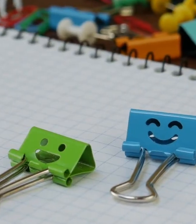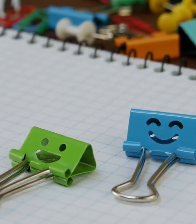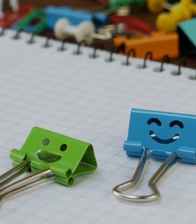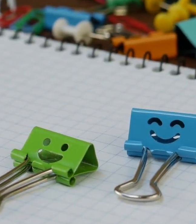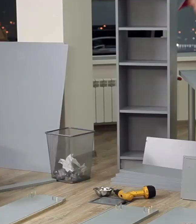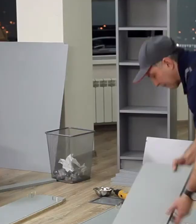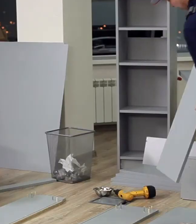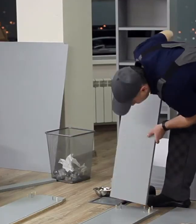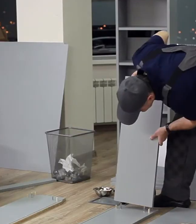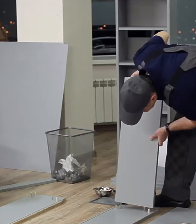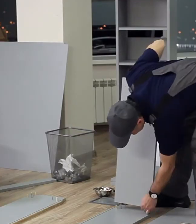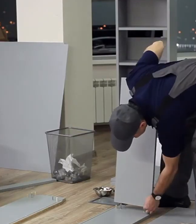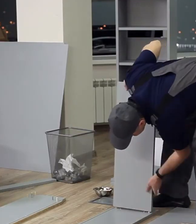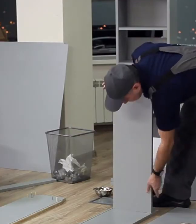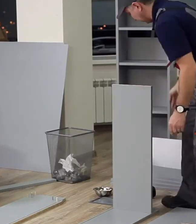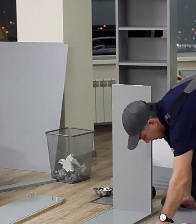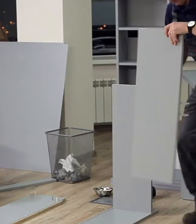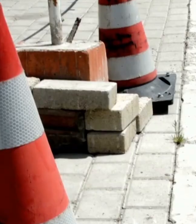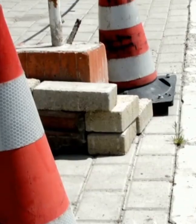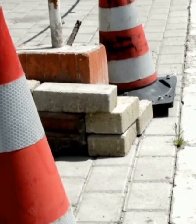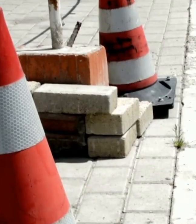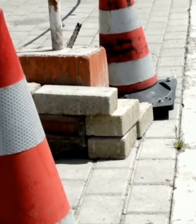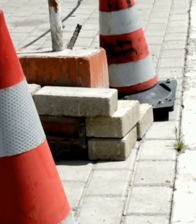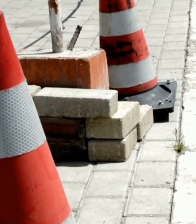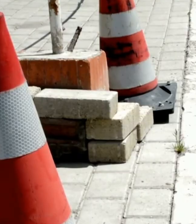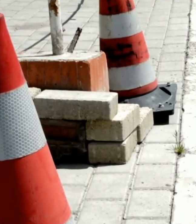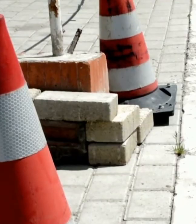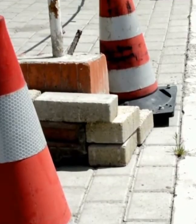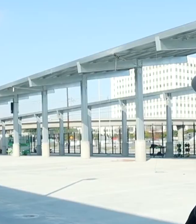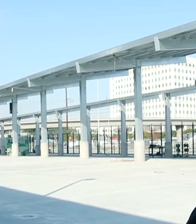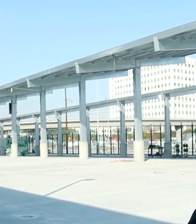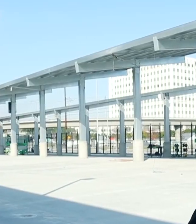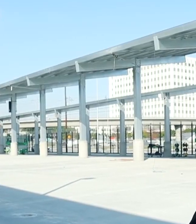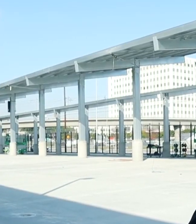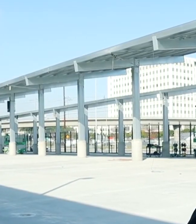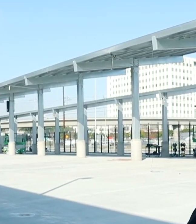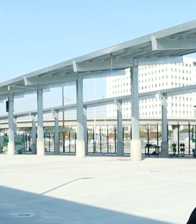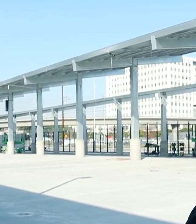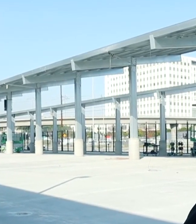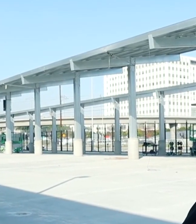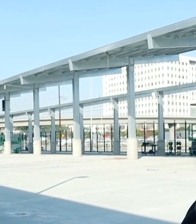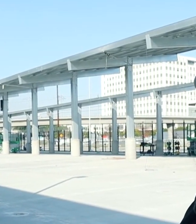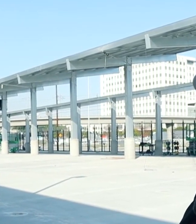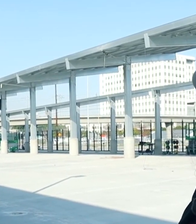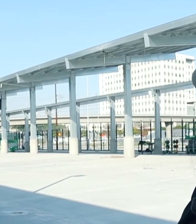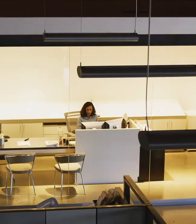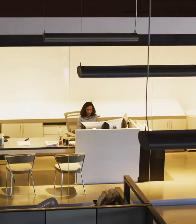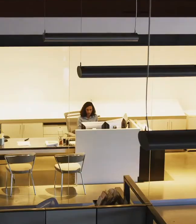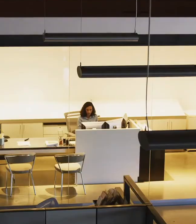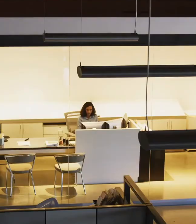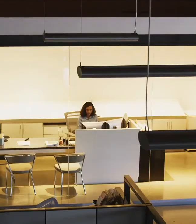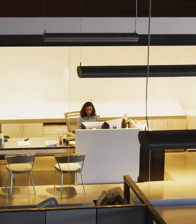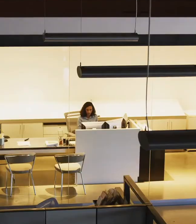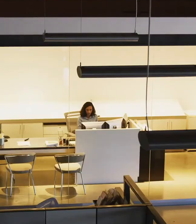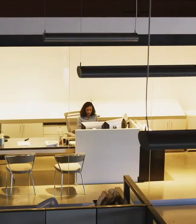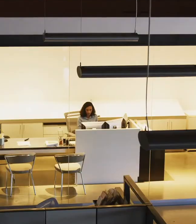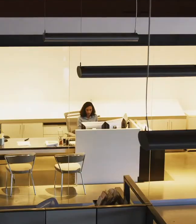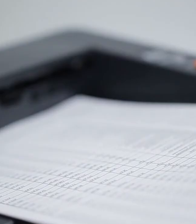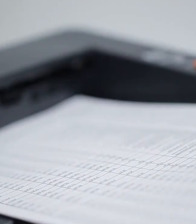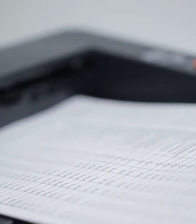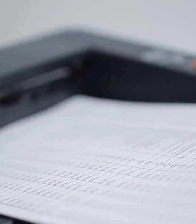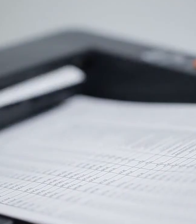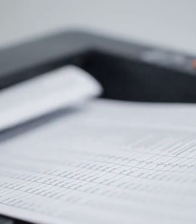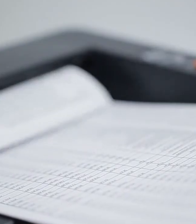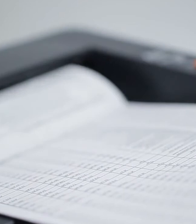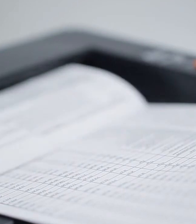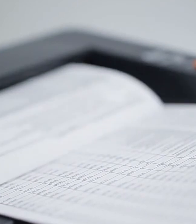office supplies to furniture for the departments, traffic cones. We support our fleet department and all the other departments within the city